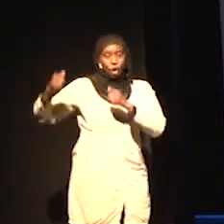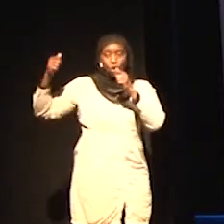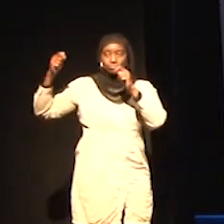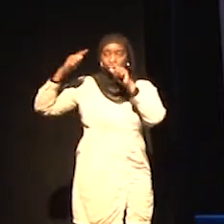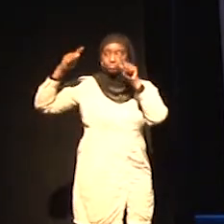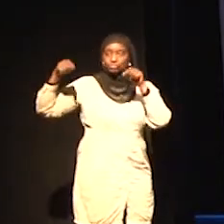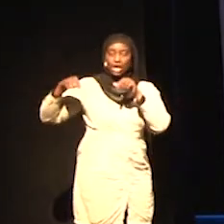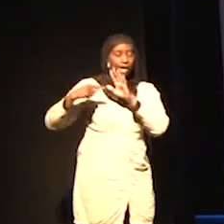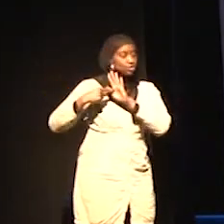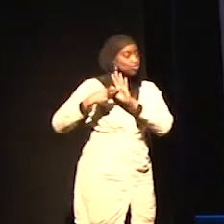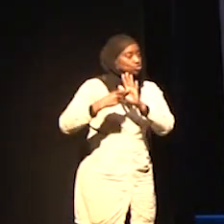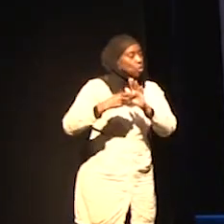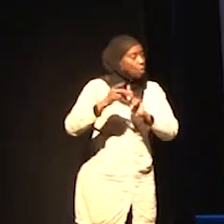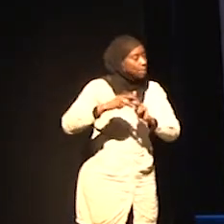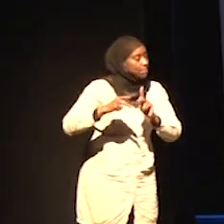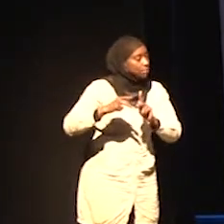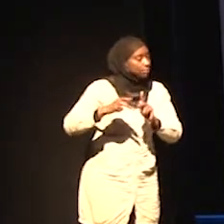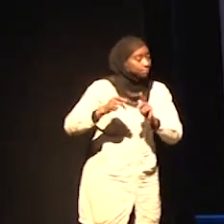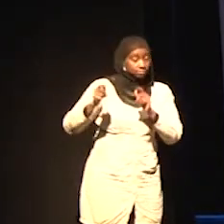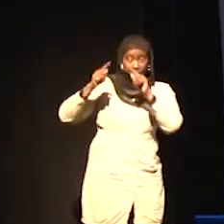area, and the sign said,